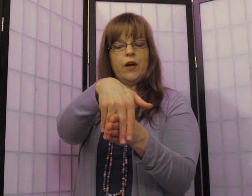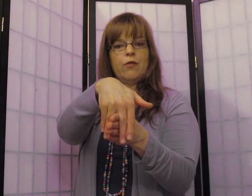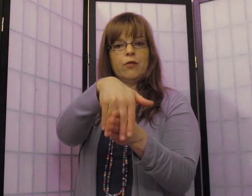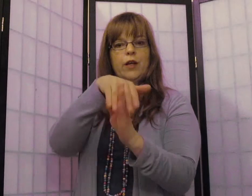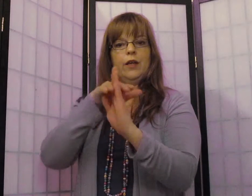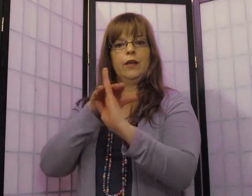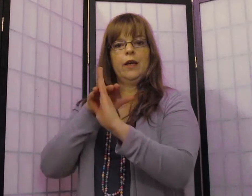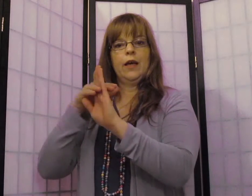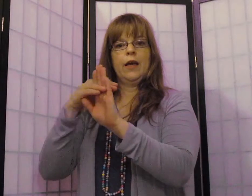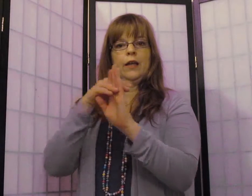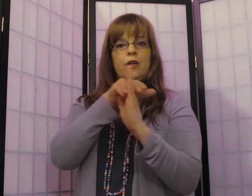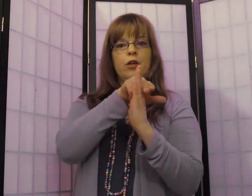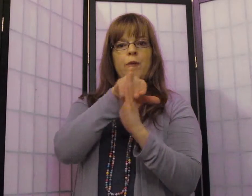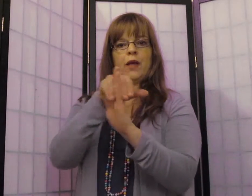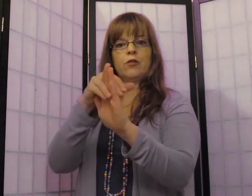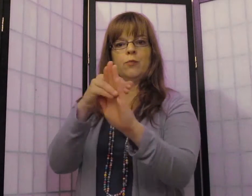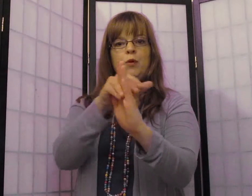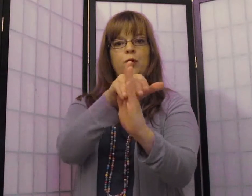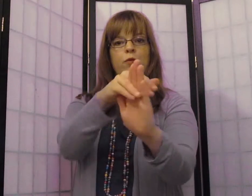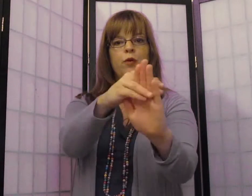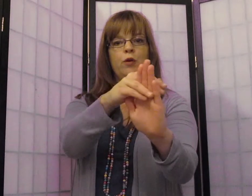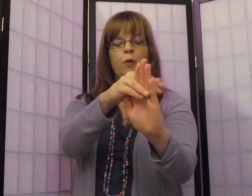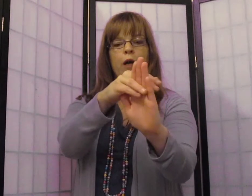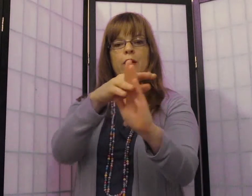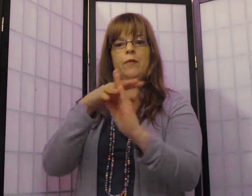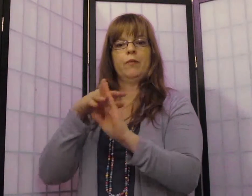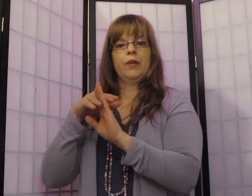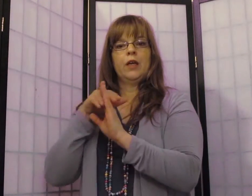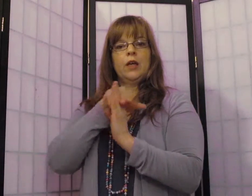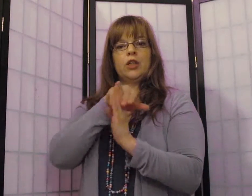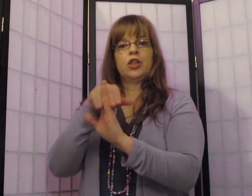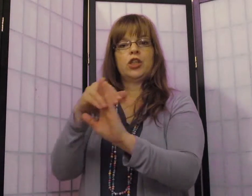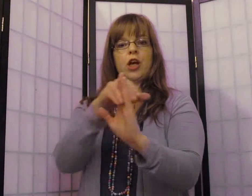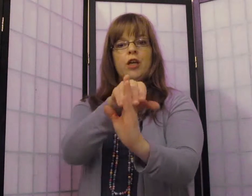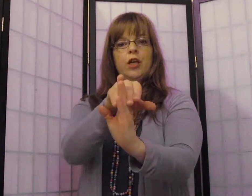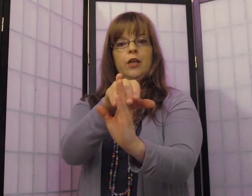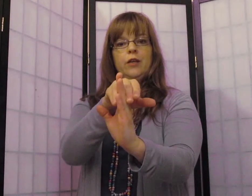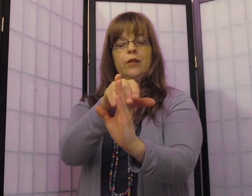over it. And then you're going to make it move through the water. Shark.